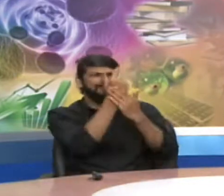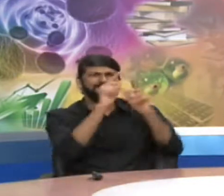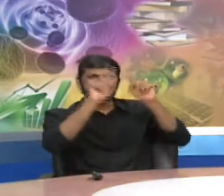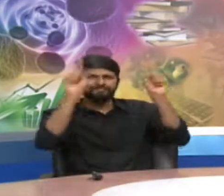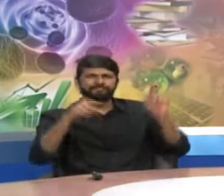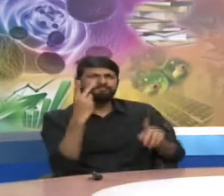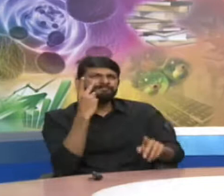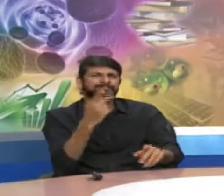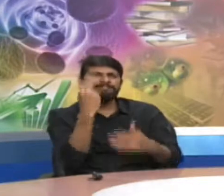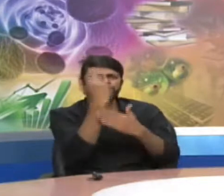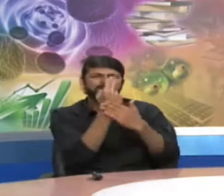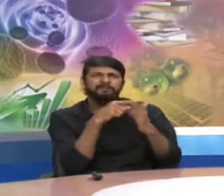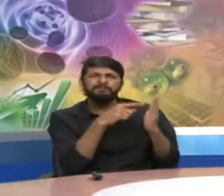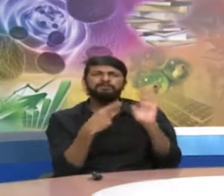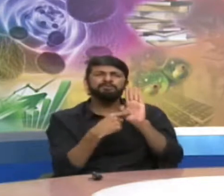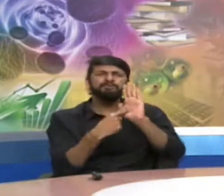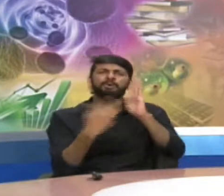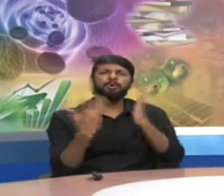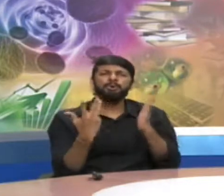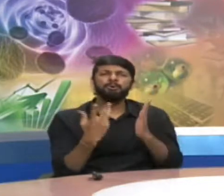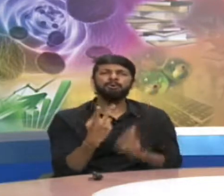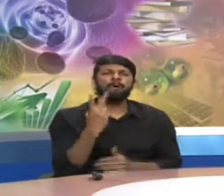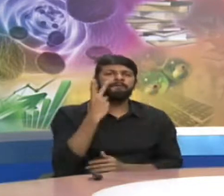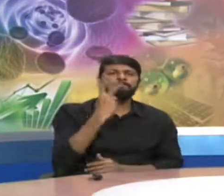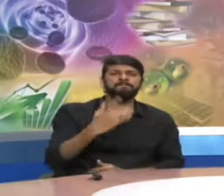The description of this painting is: